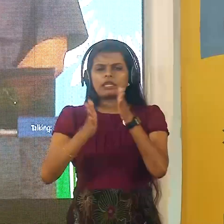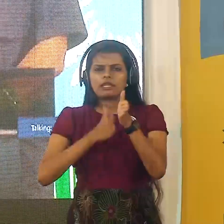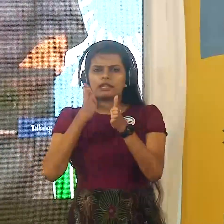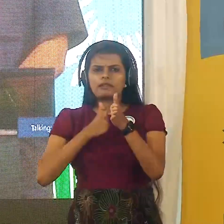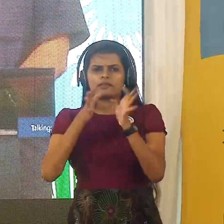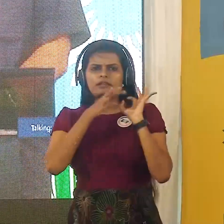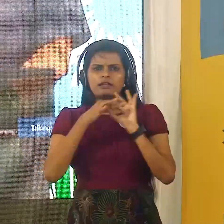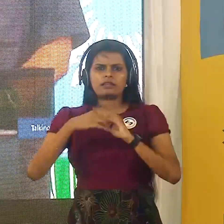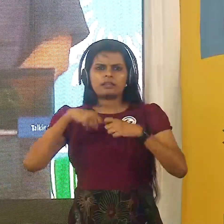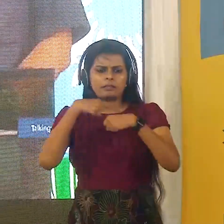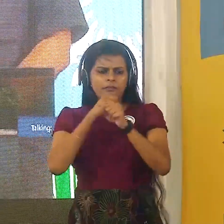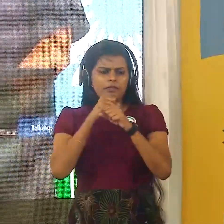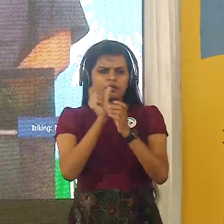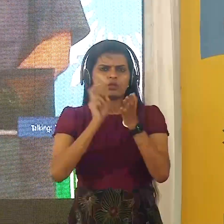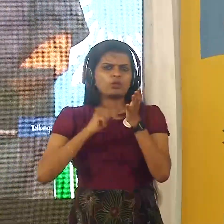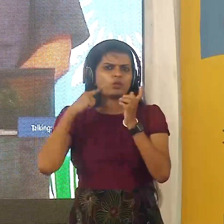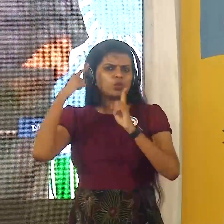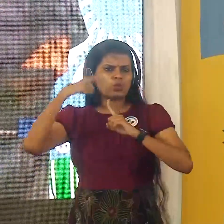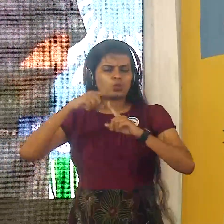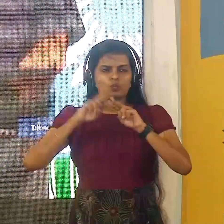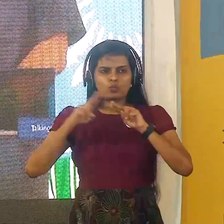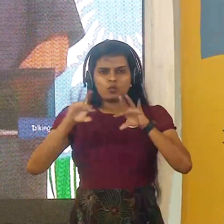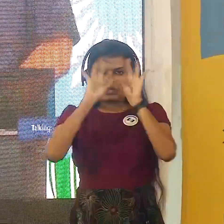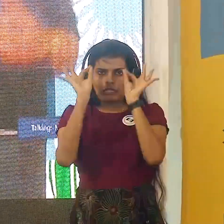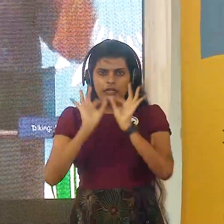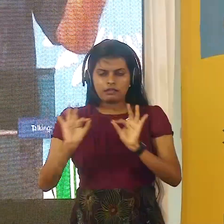railway-based manufacturing units in Kerala that